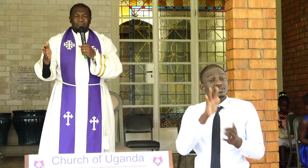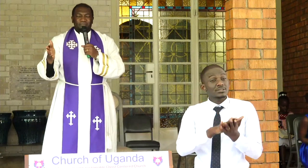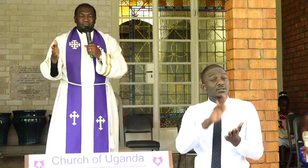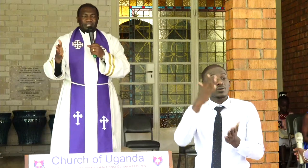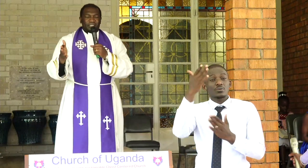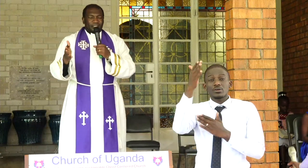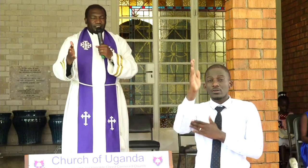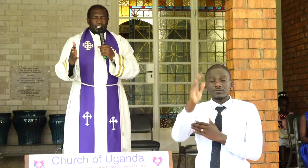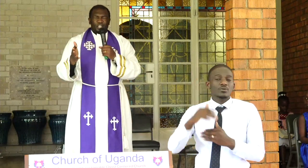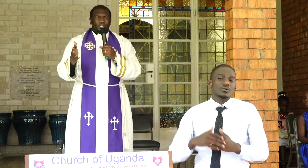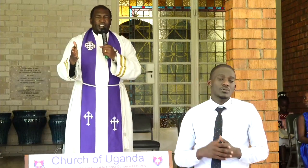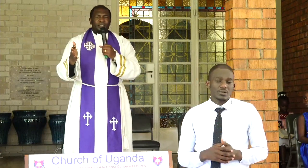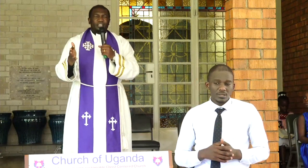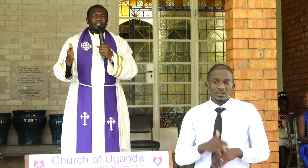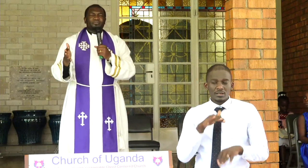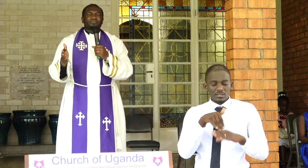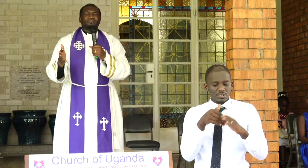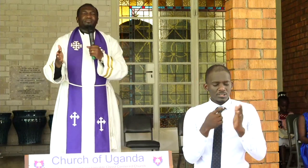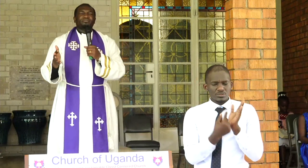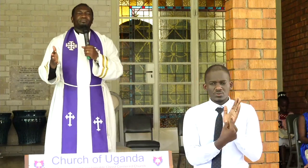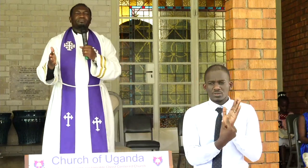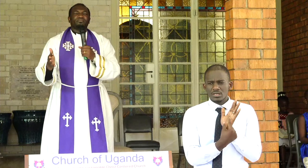God. In Uganda,